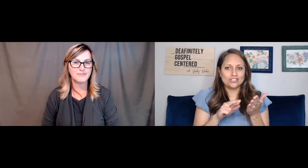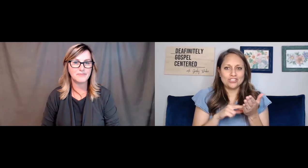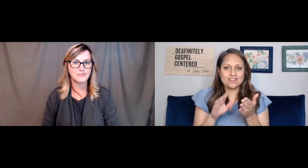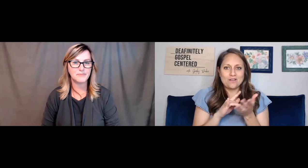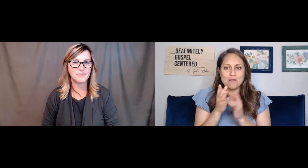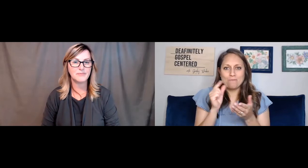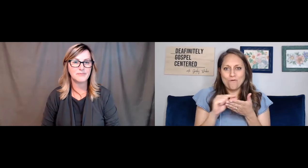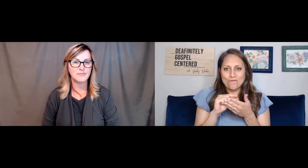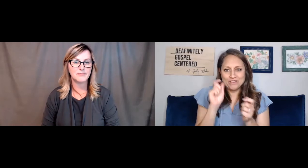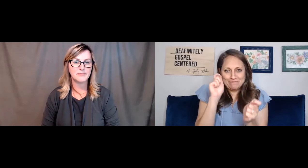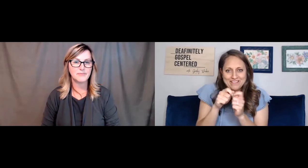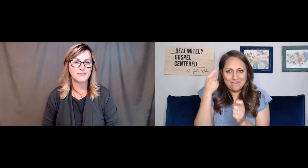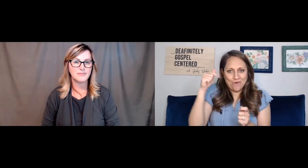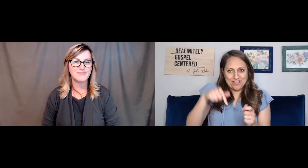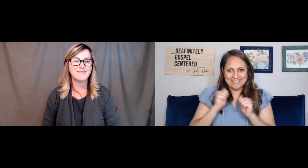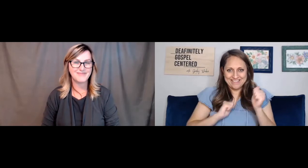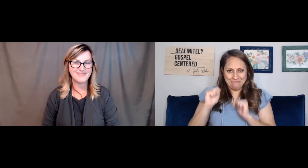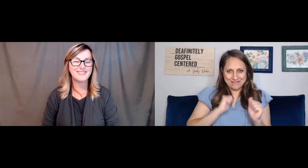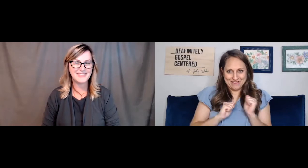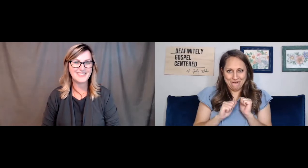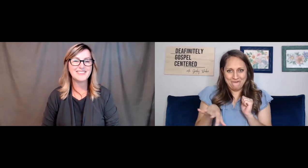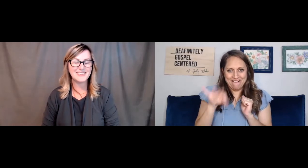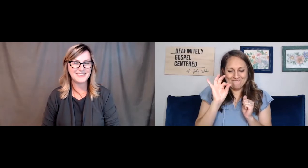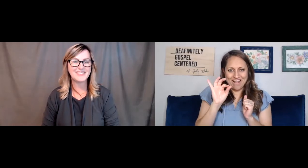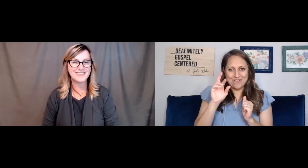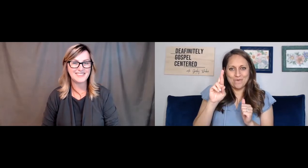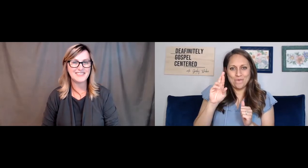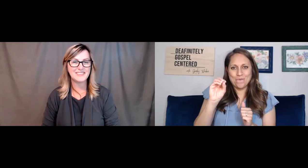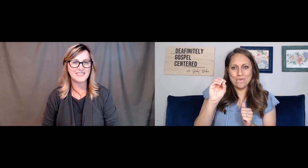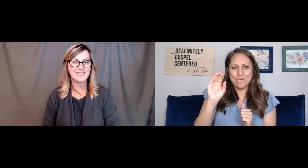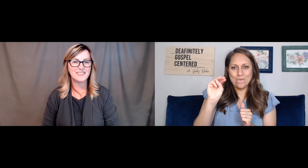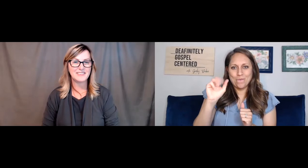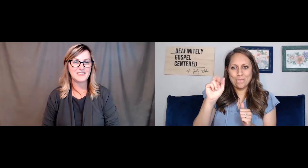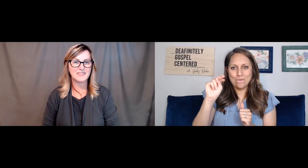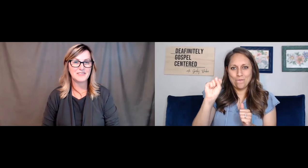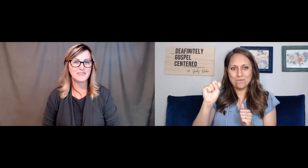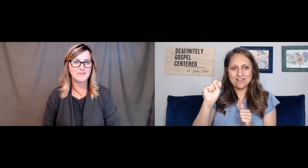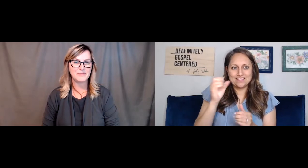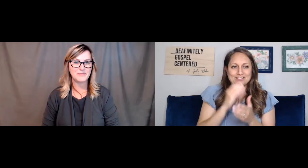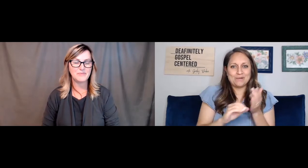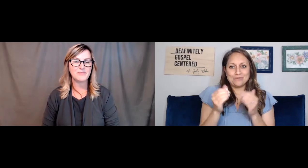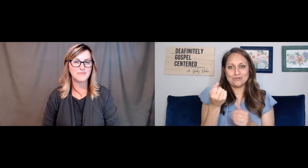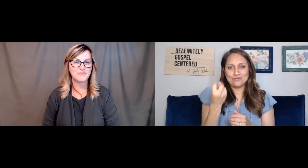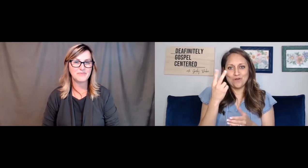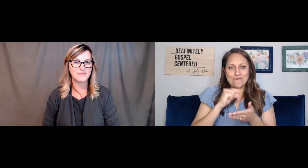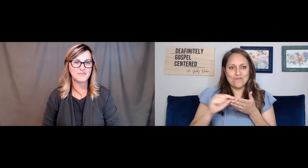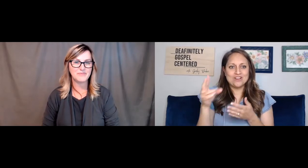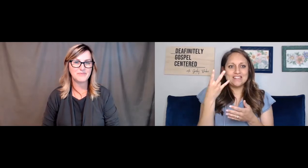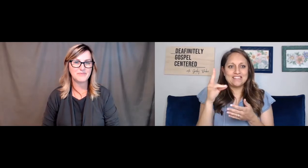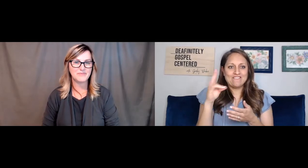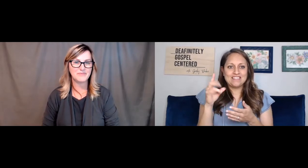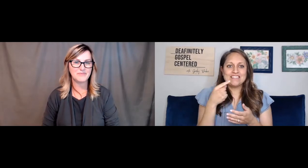not repay anyone evil for evil. Be careful to do what is right in the eyes of